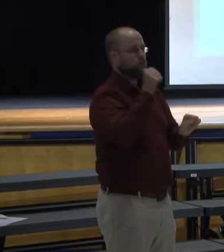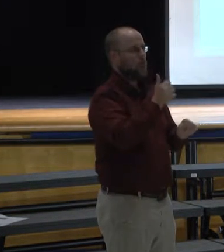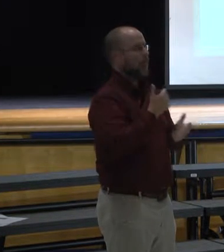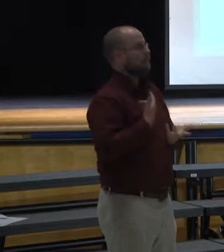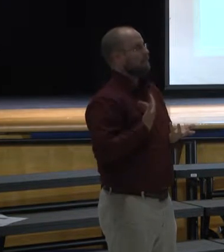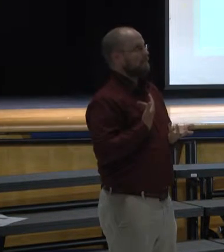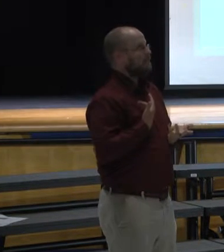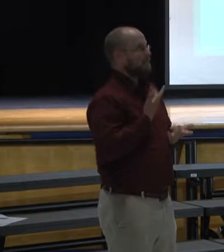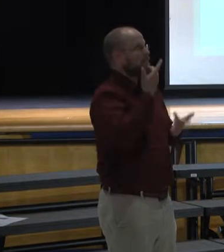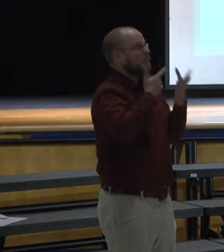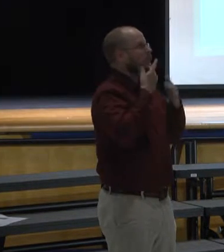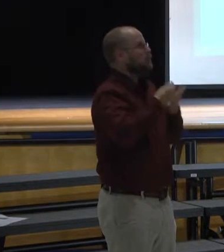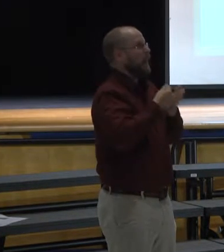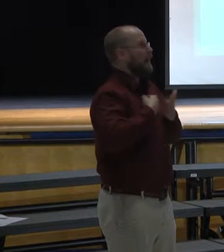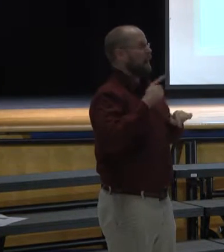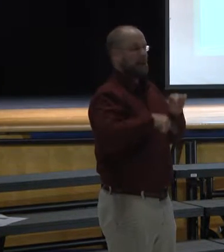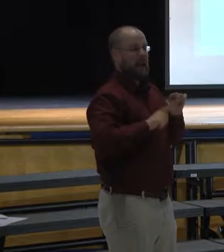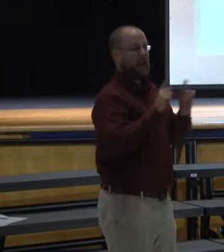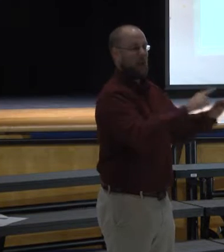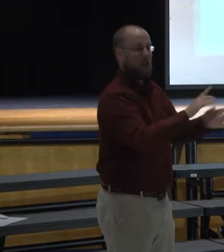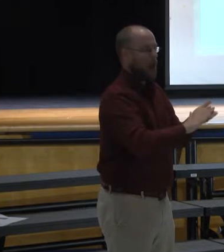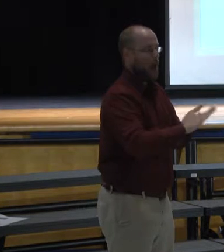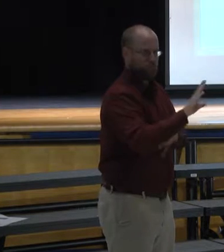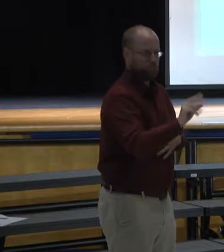to not choose a school.